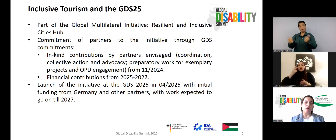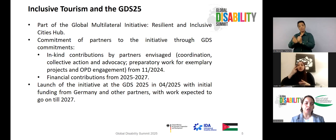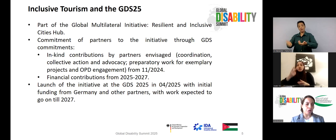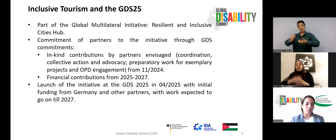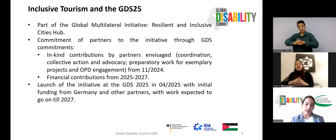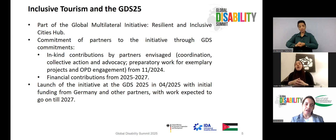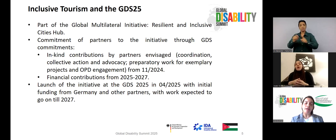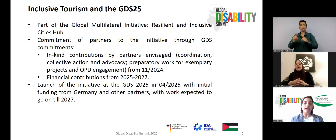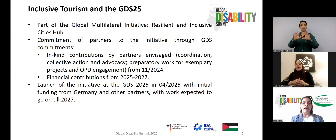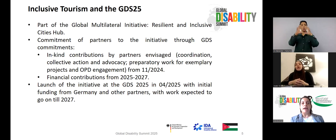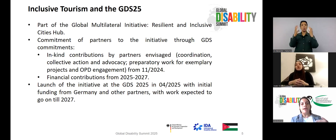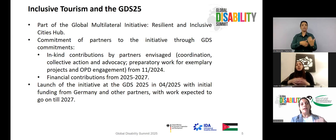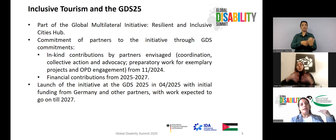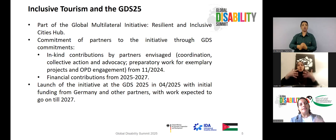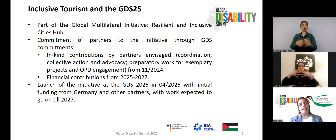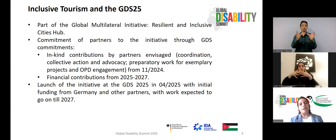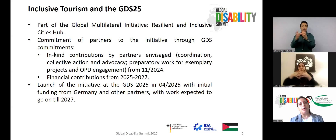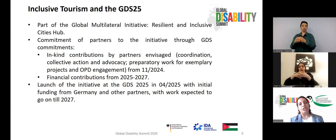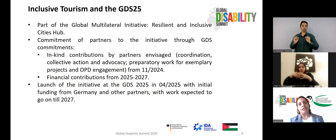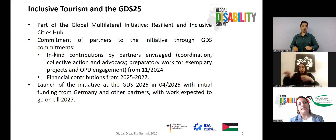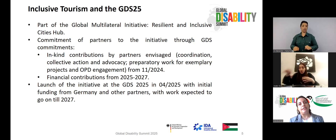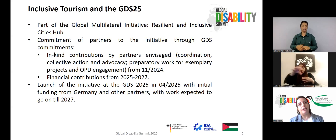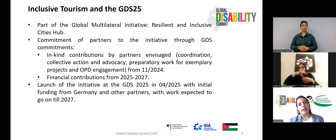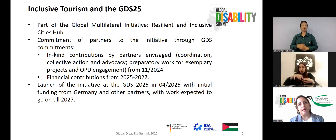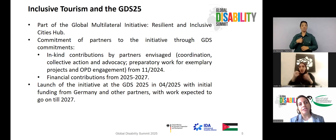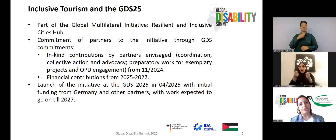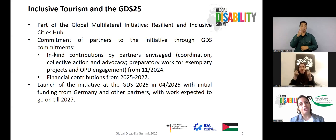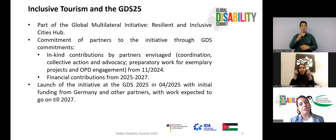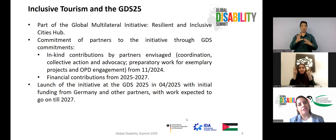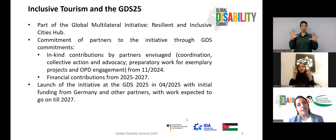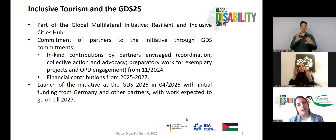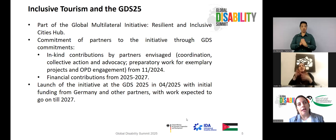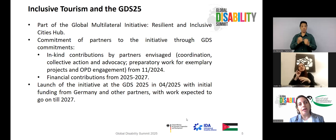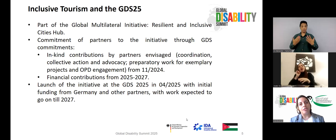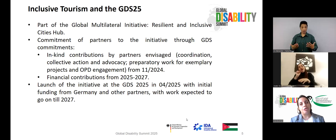around the world. I'll stop here and then take the questions and answer